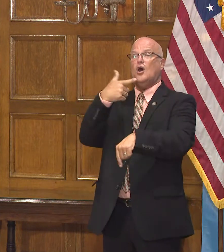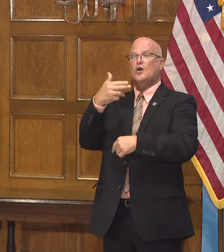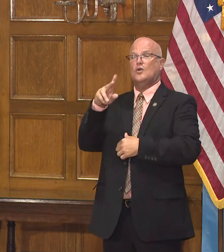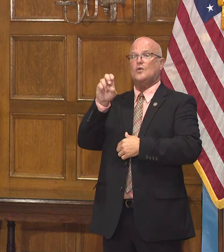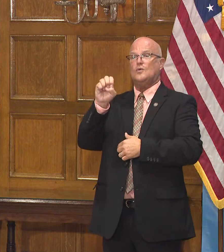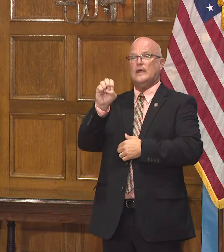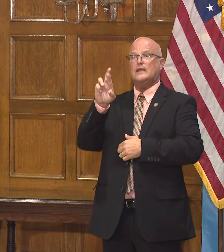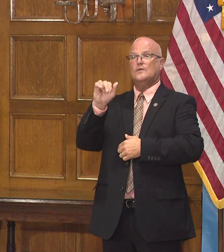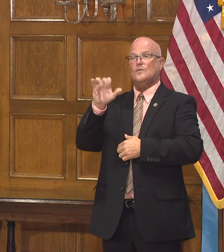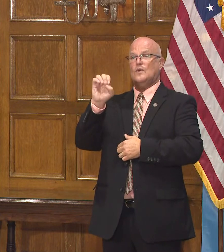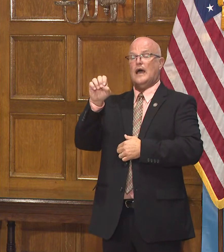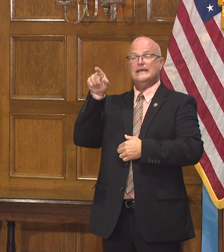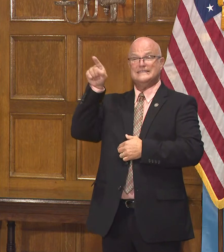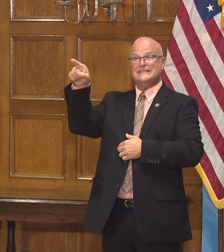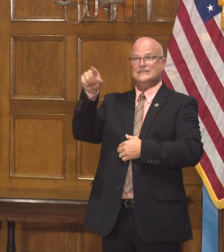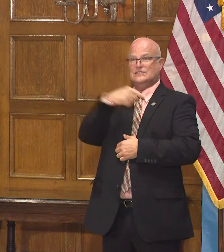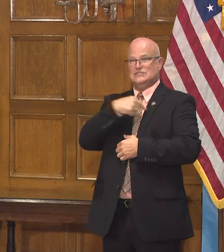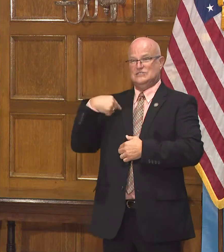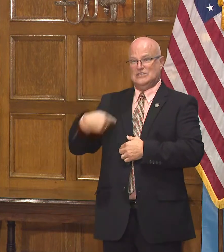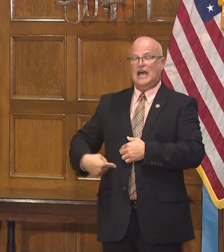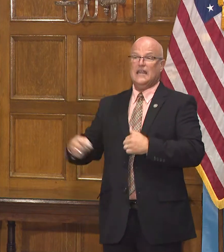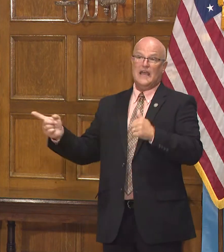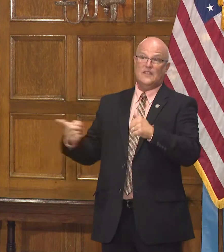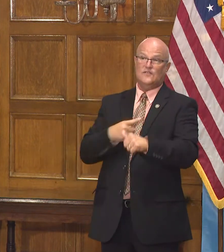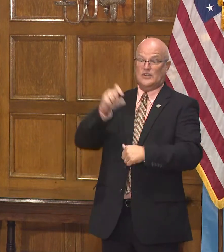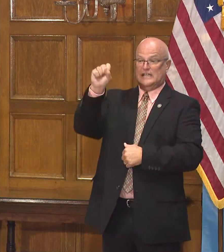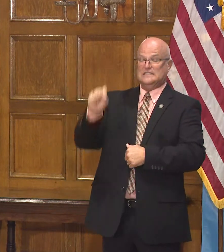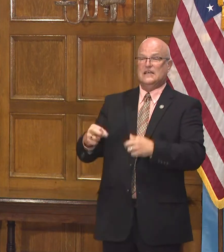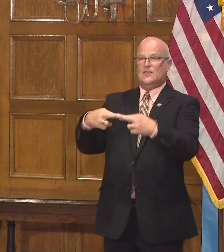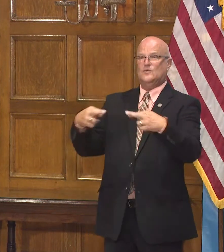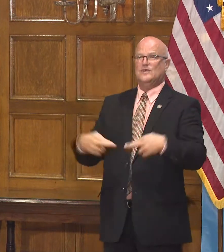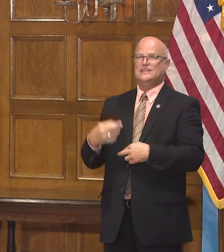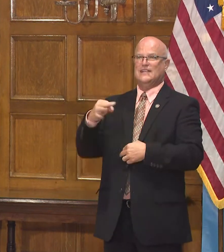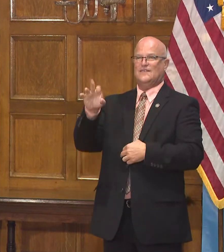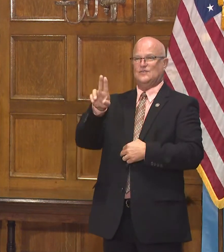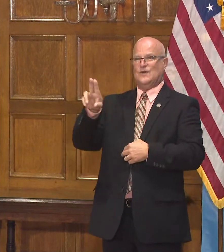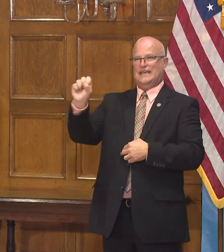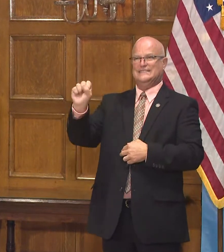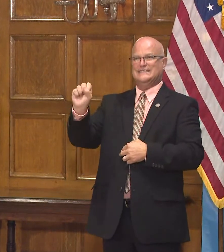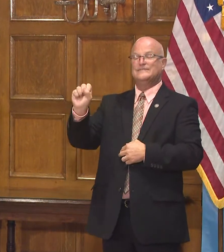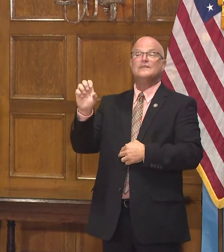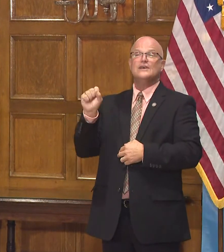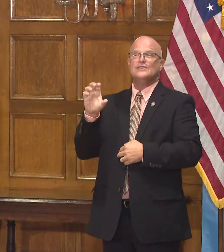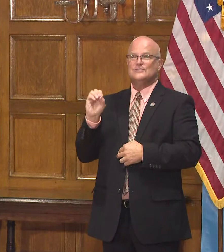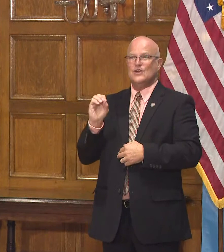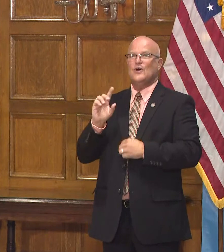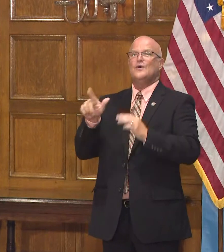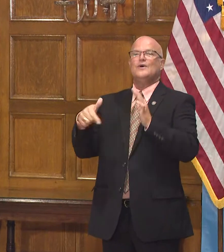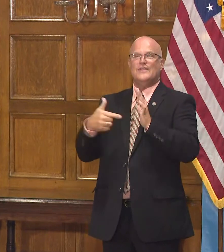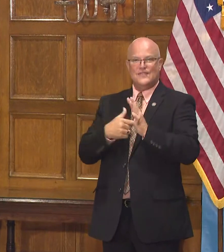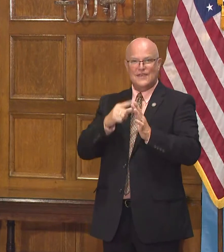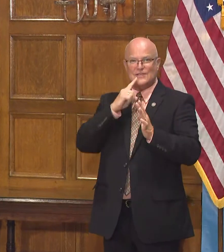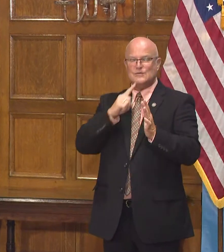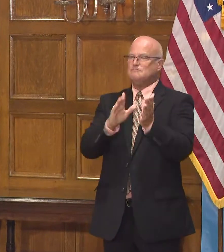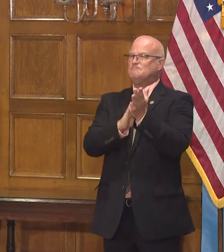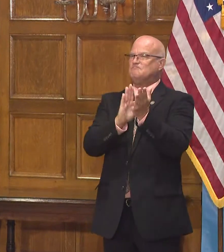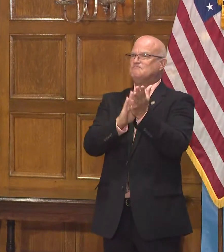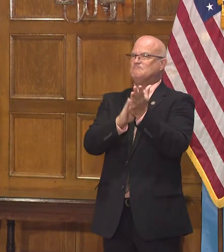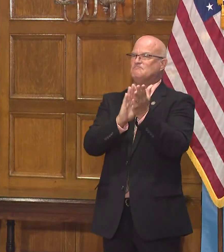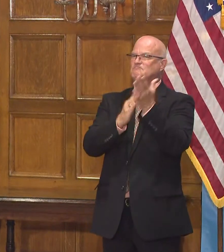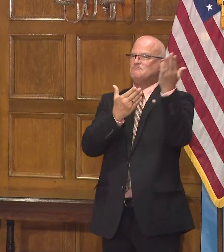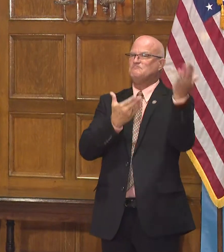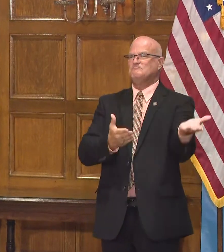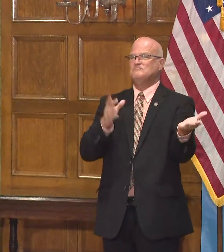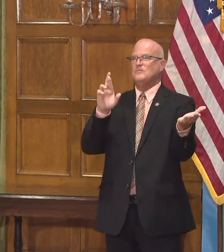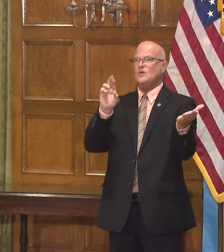to China and the first in the southern region of the United States. And so this is a real compliment to